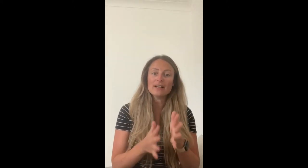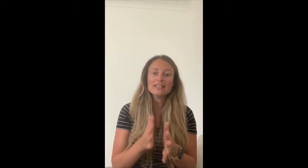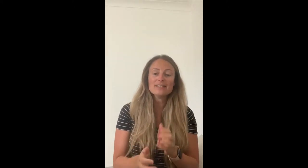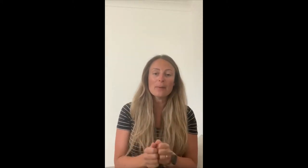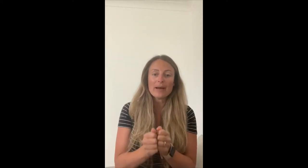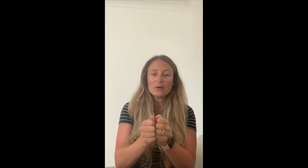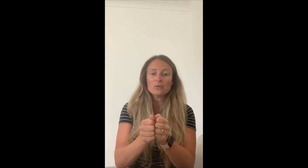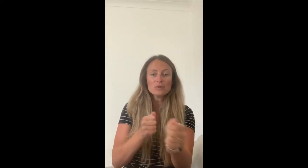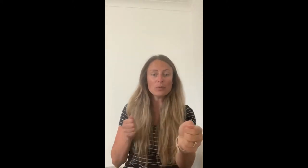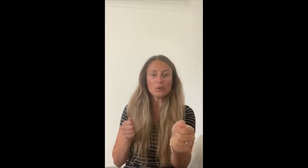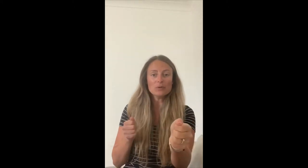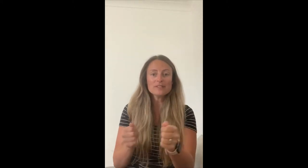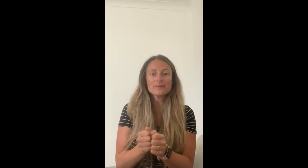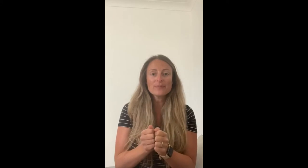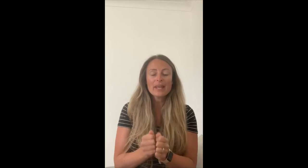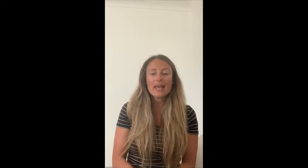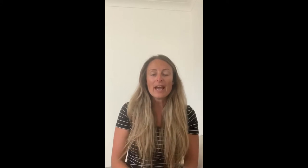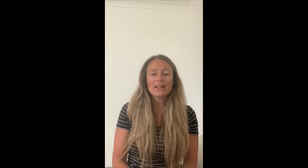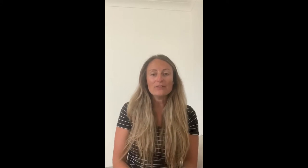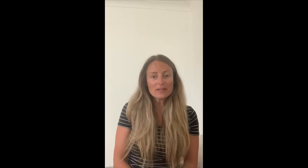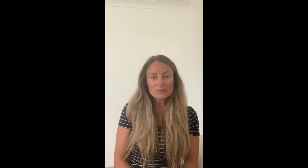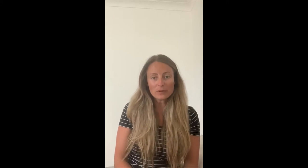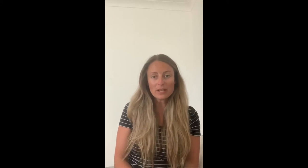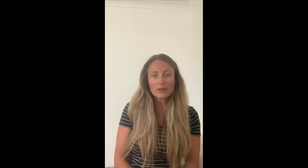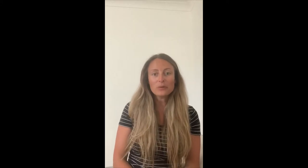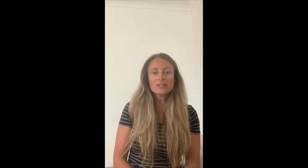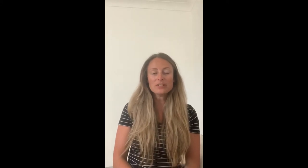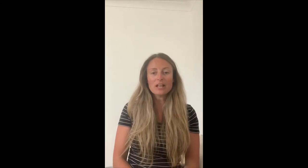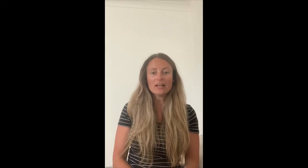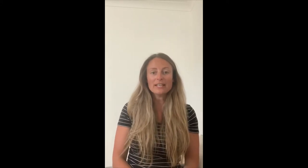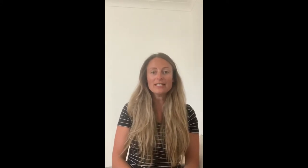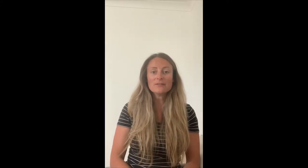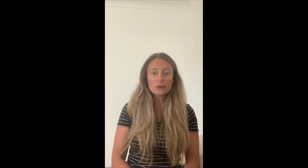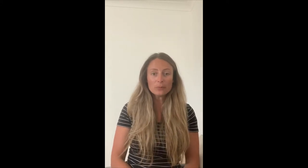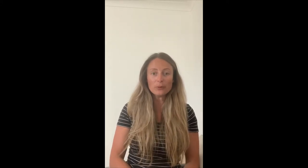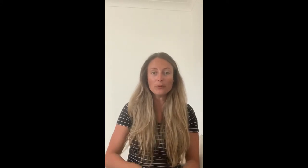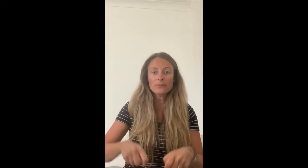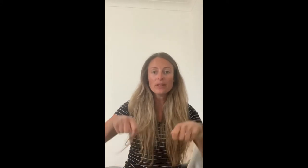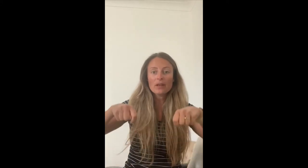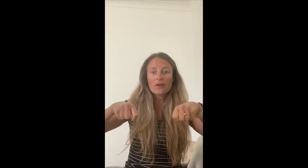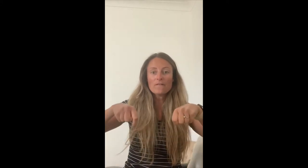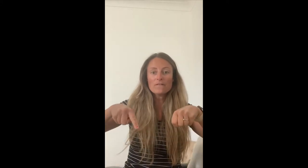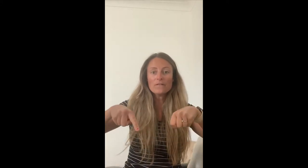signs about sports. And the first one I thought we should learn is football.